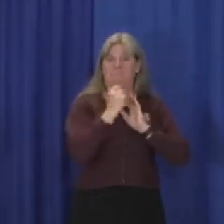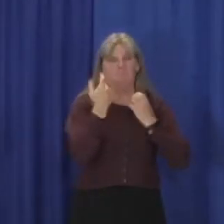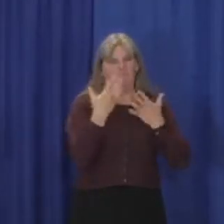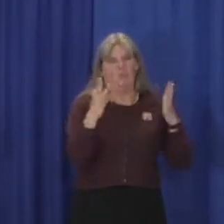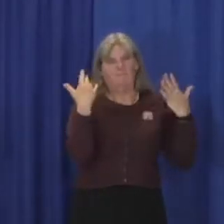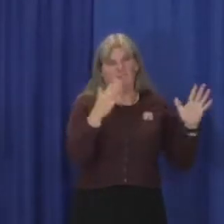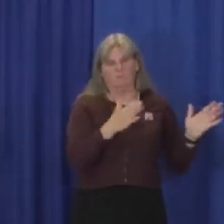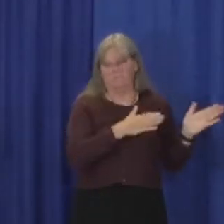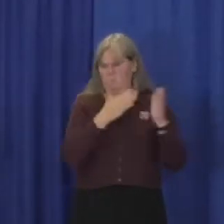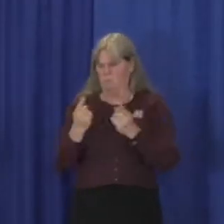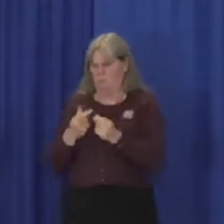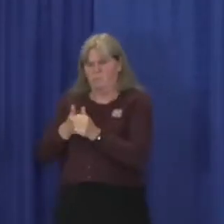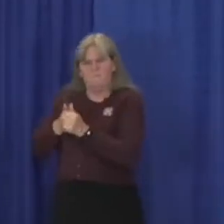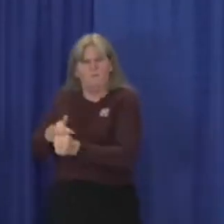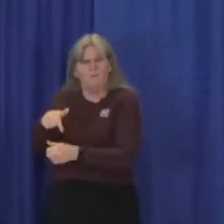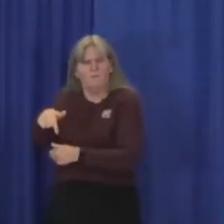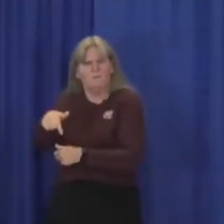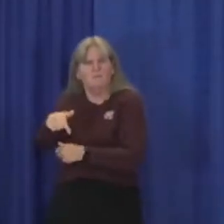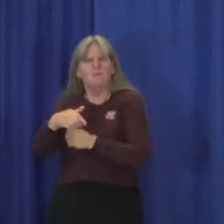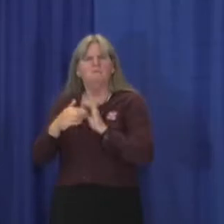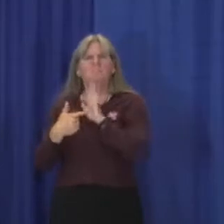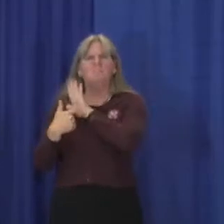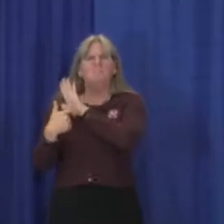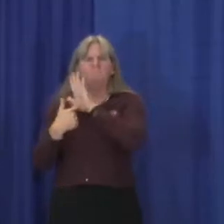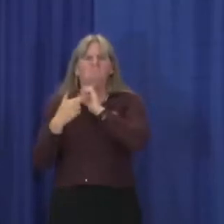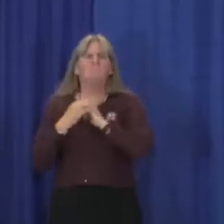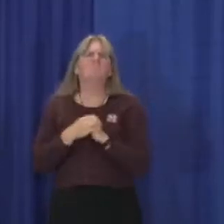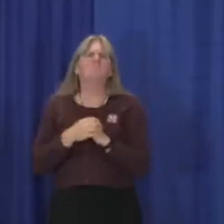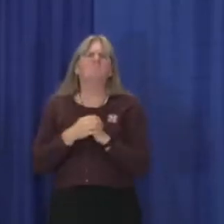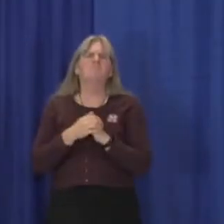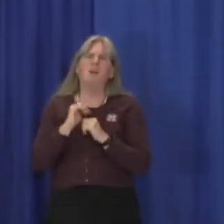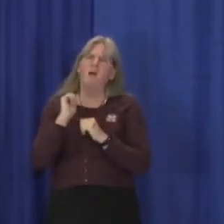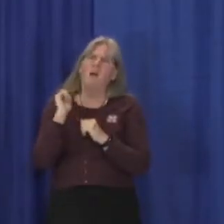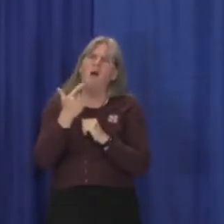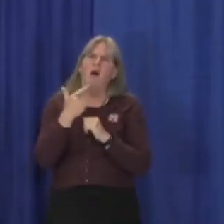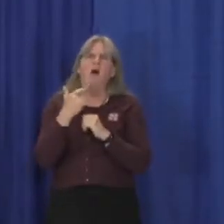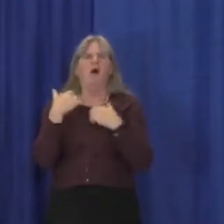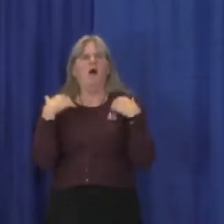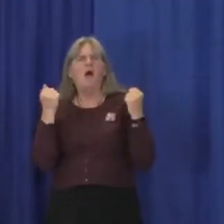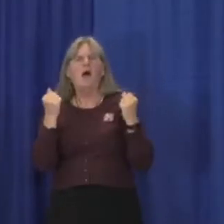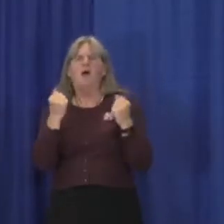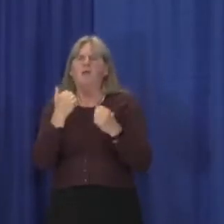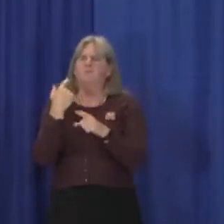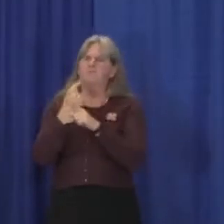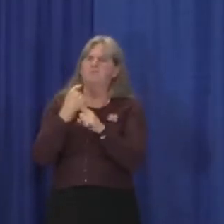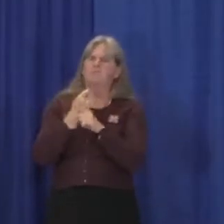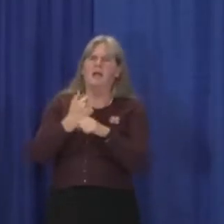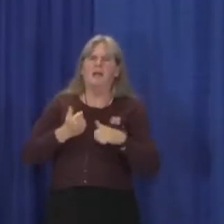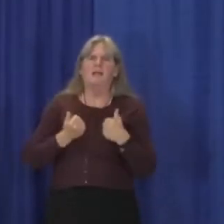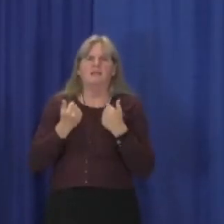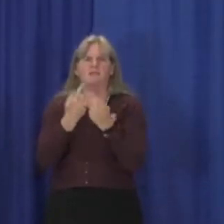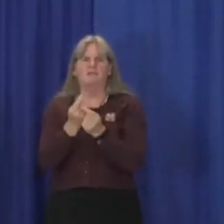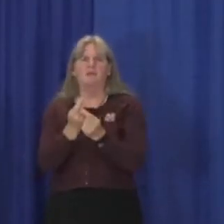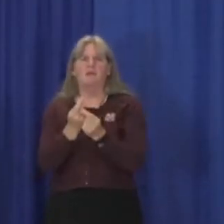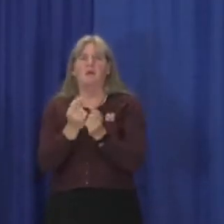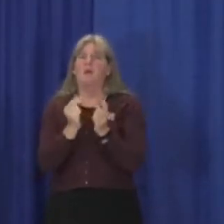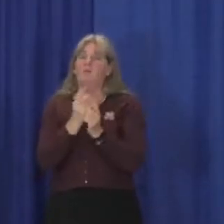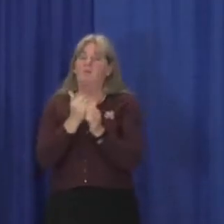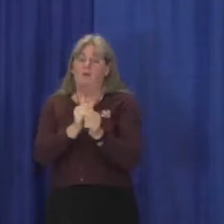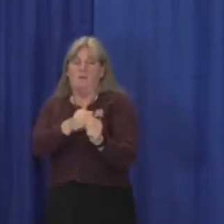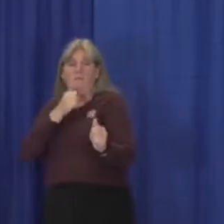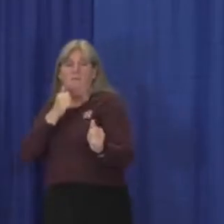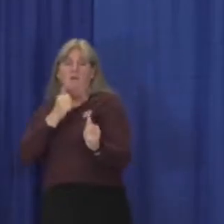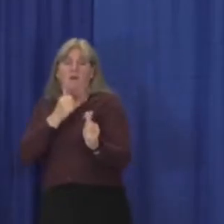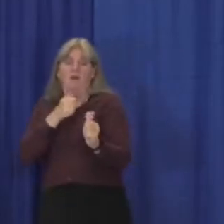It's all about enhancing the health and well-being of all people in the Yukon while also preventing severe illness and